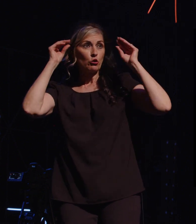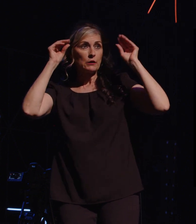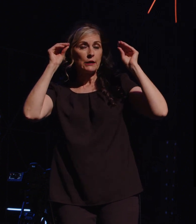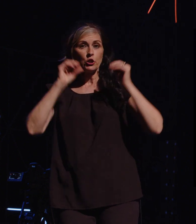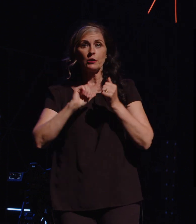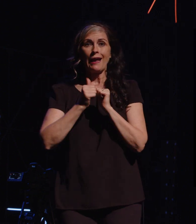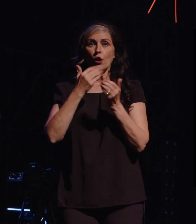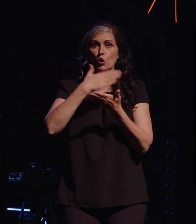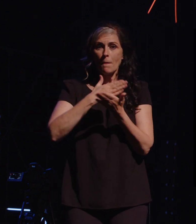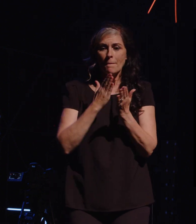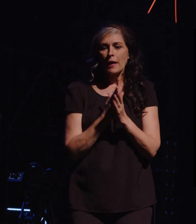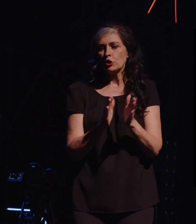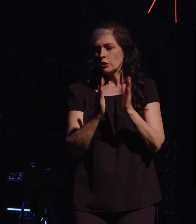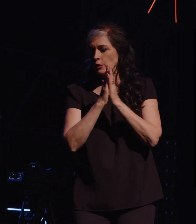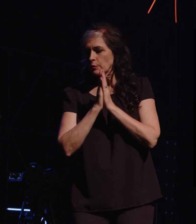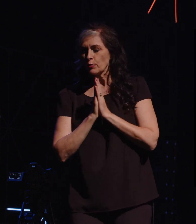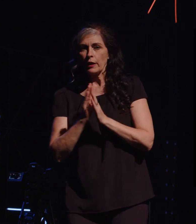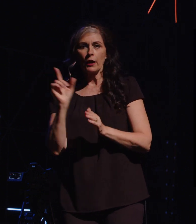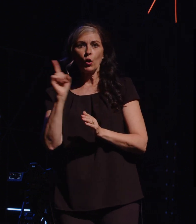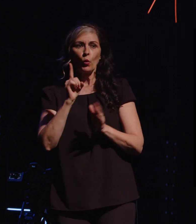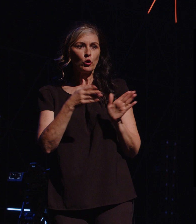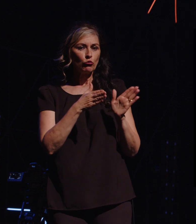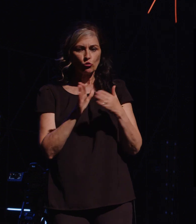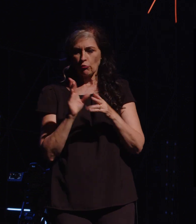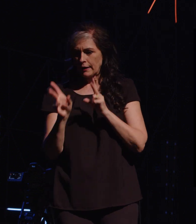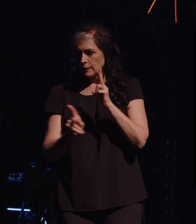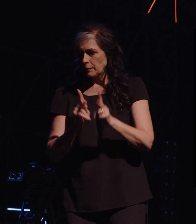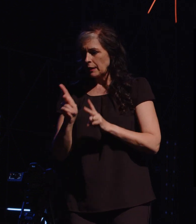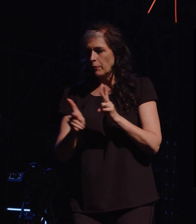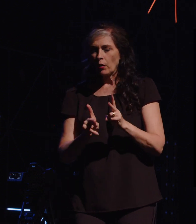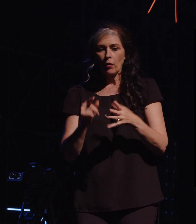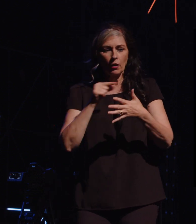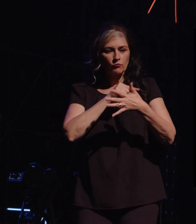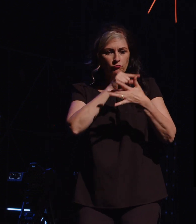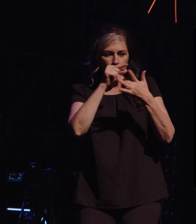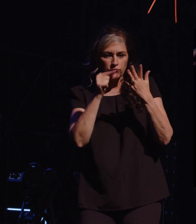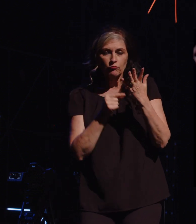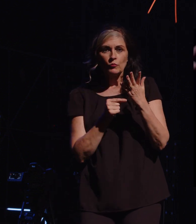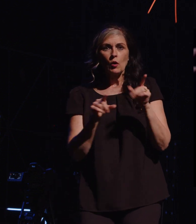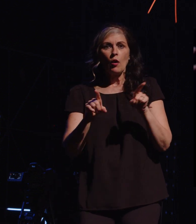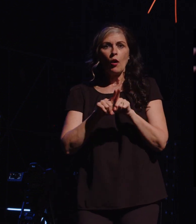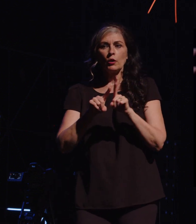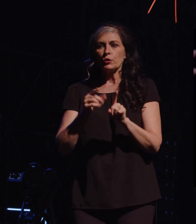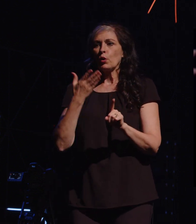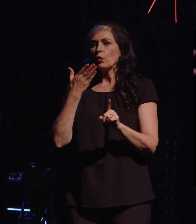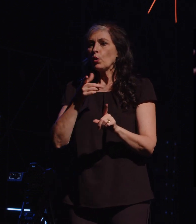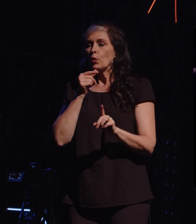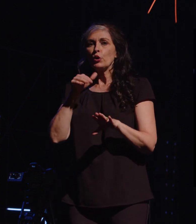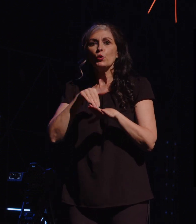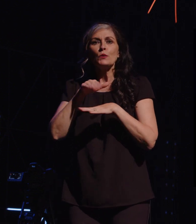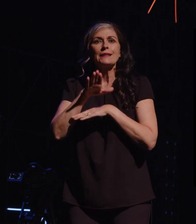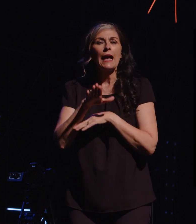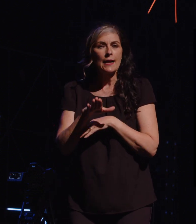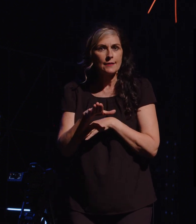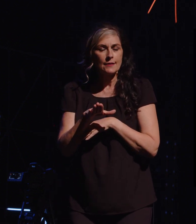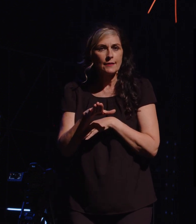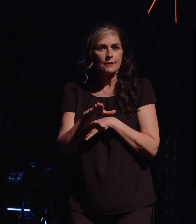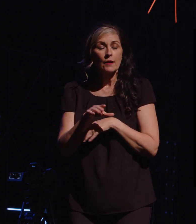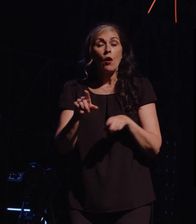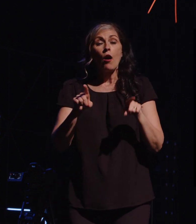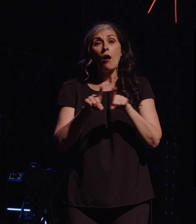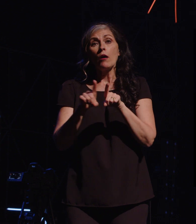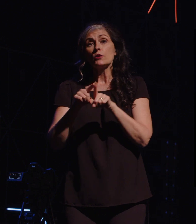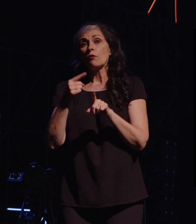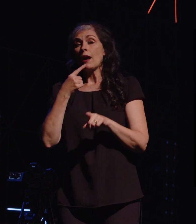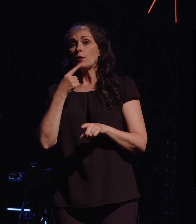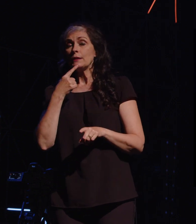how you budget, how you pray, where you direct people, and also in who you send, right? Mm-hmm. The other thing I would